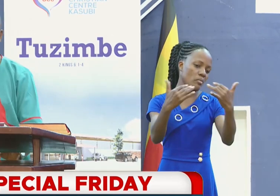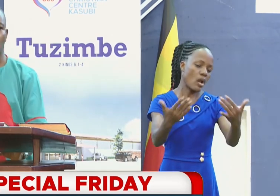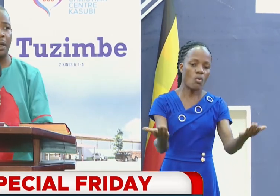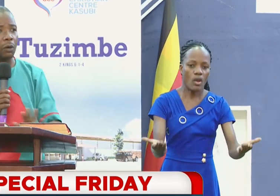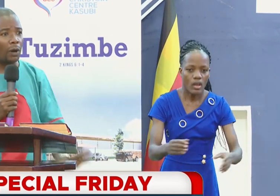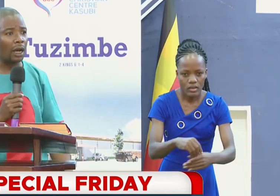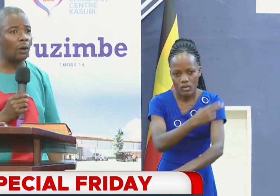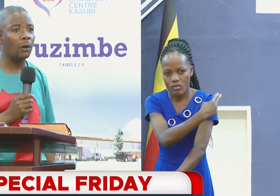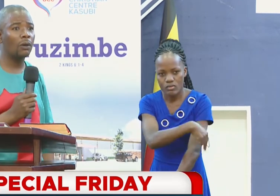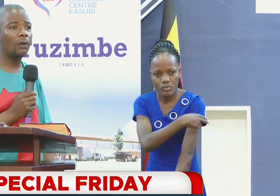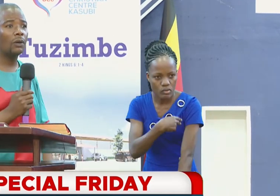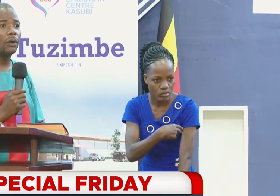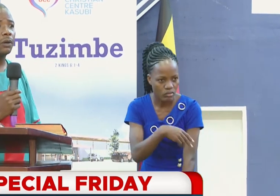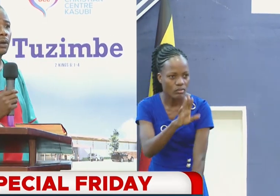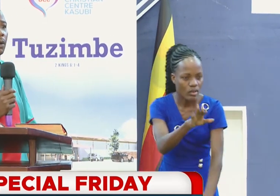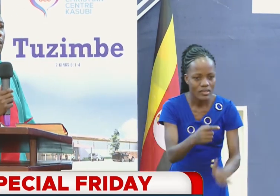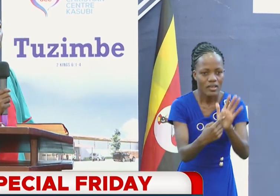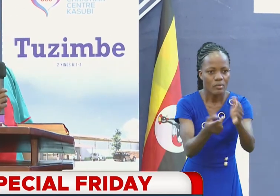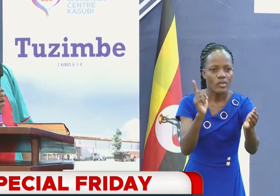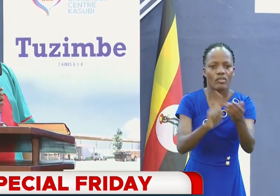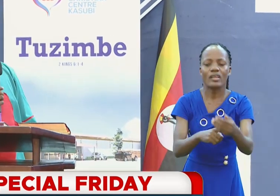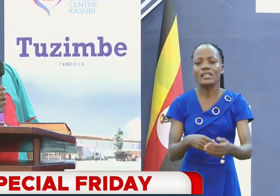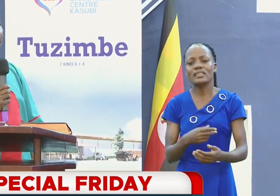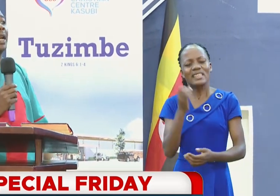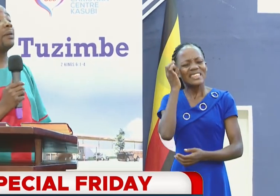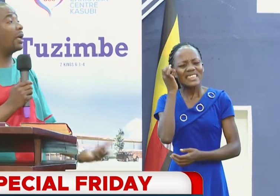hospitals. You get a patient.